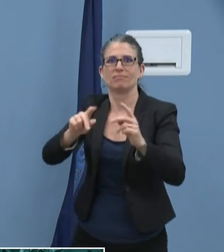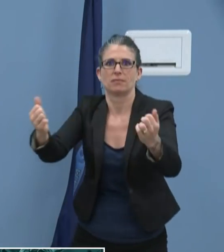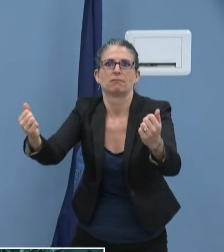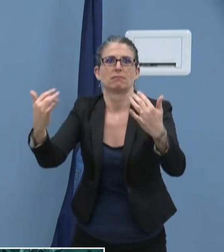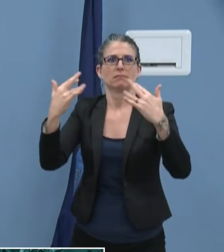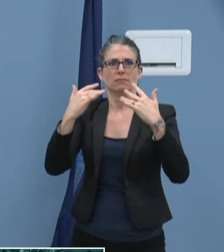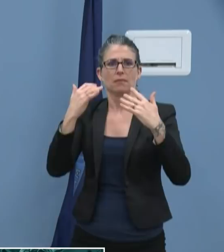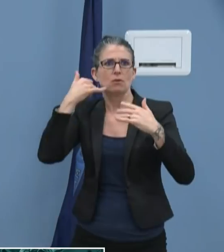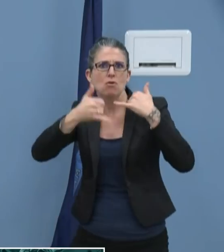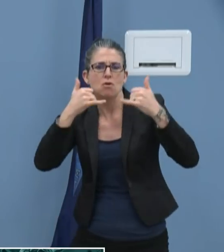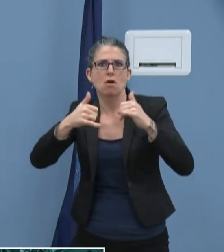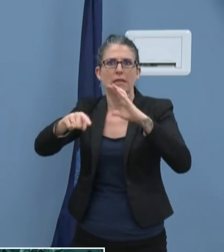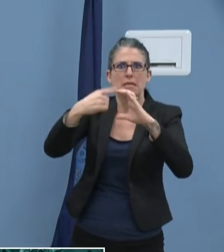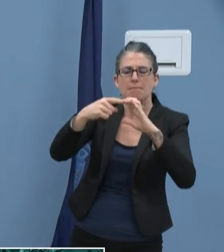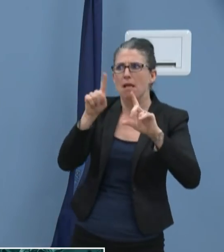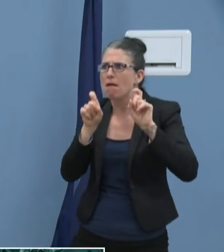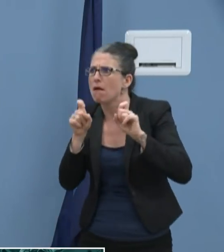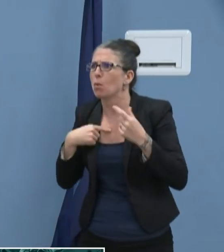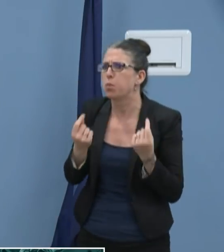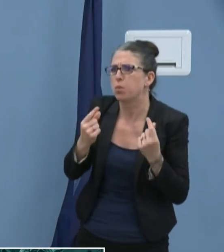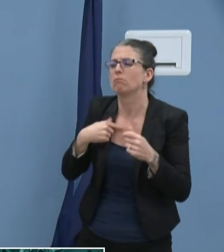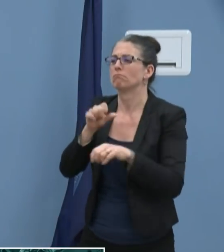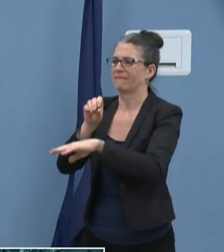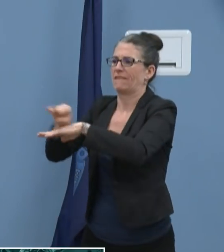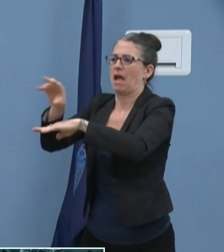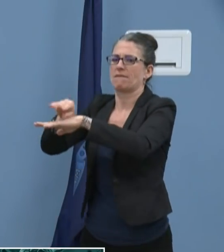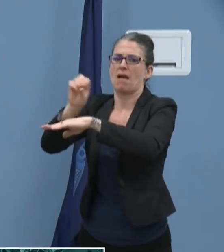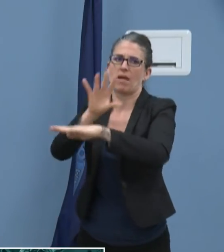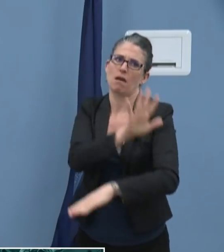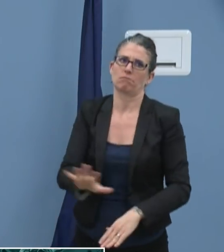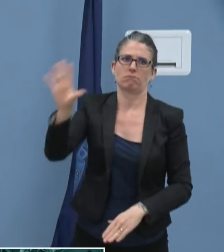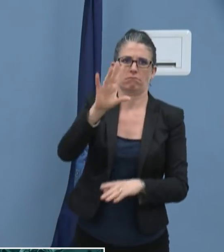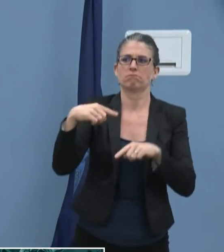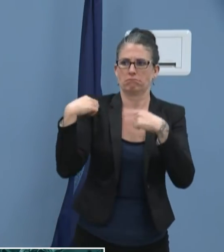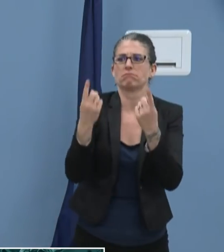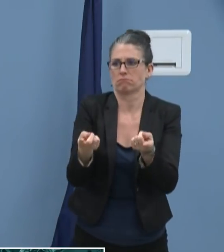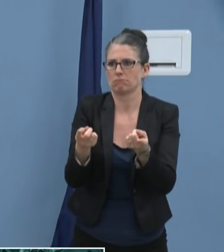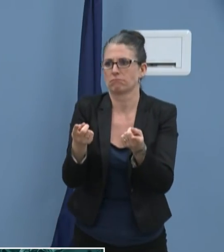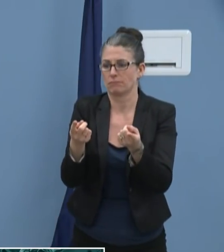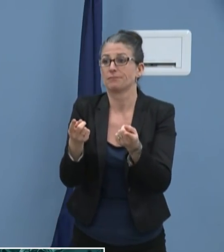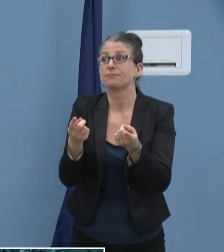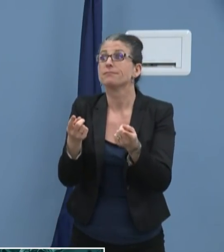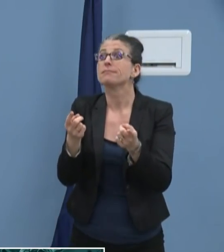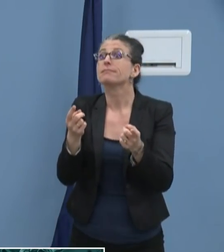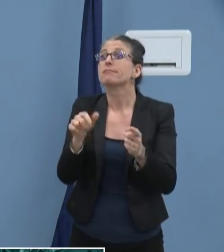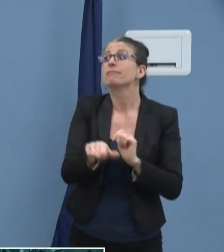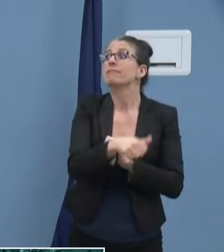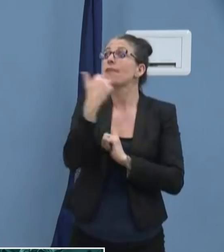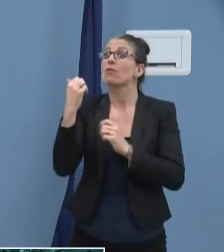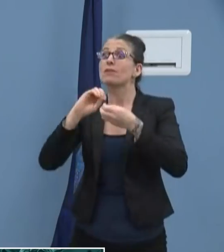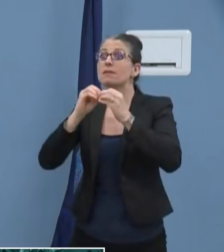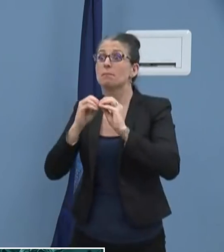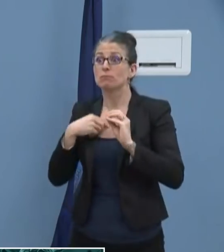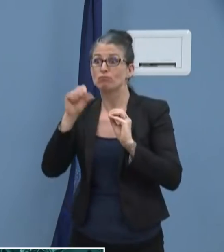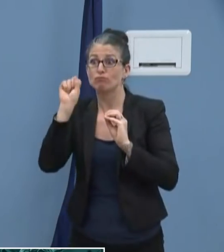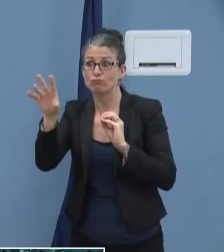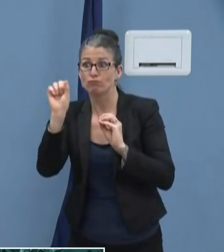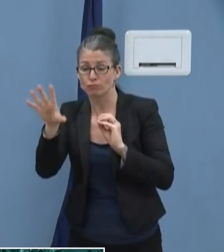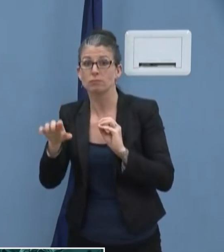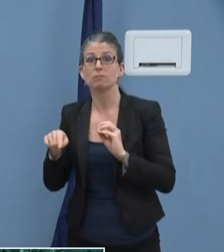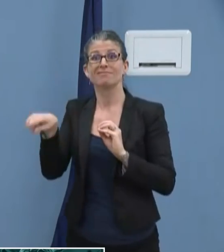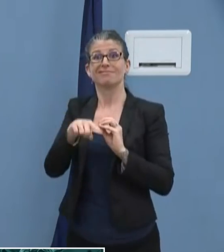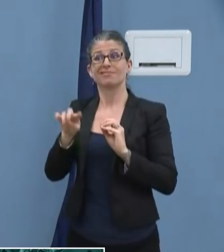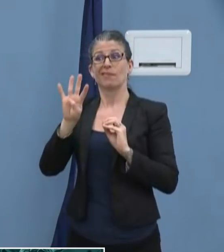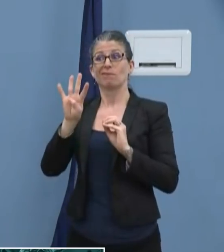I'm also able to report that one of our cases has now recovered for a discussion that we had